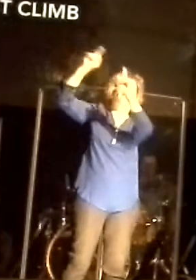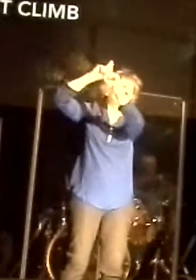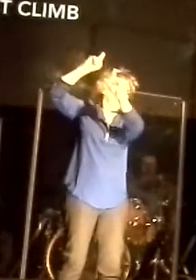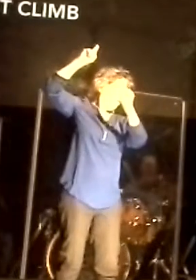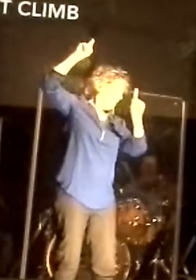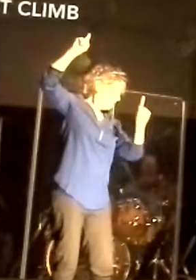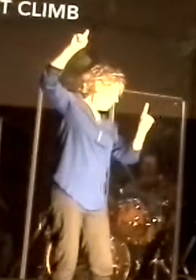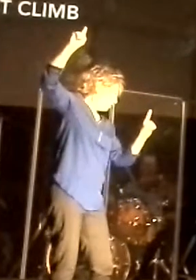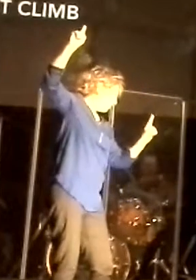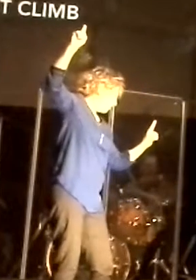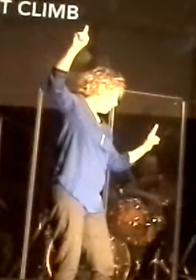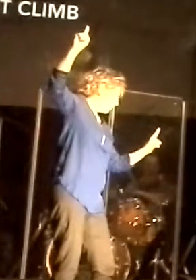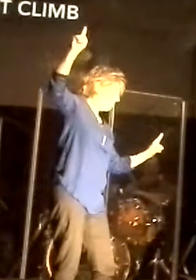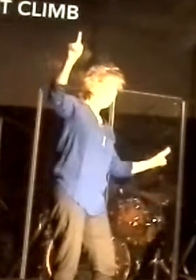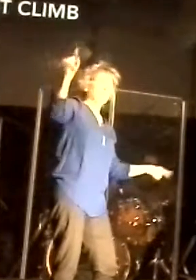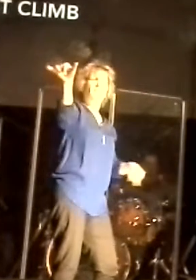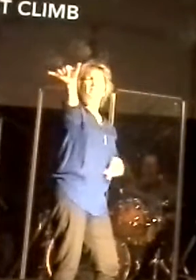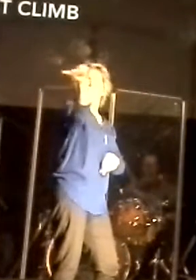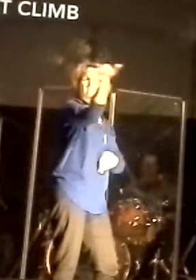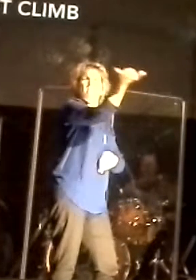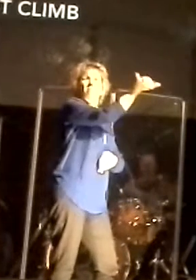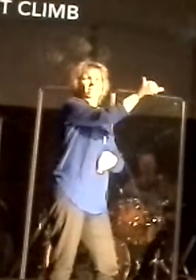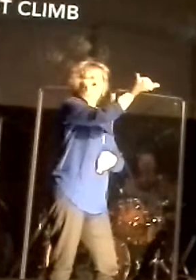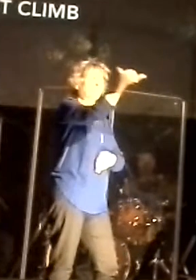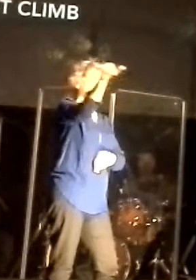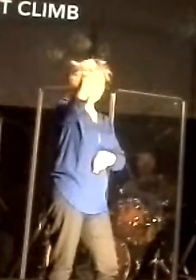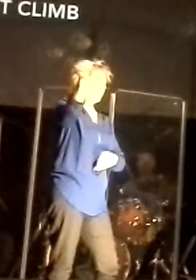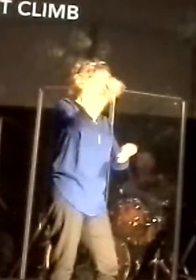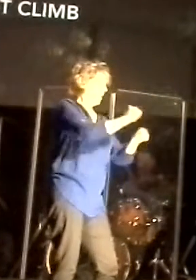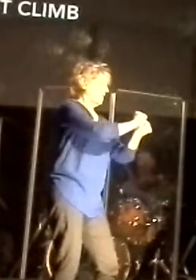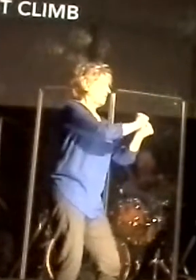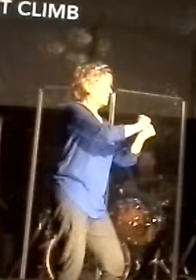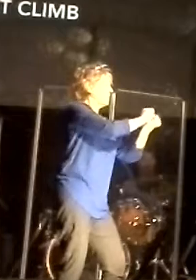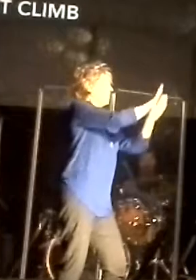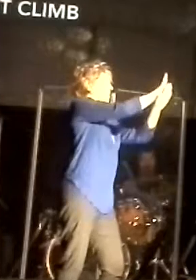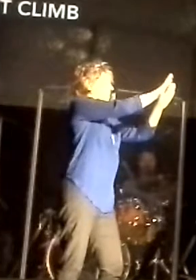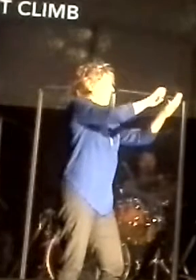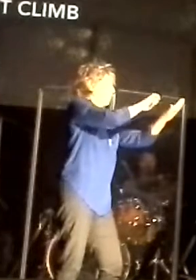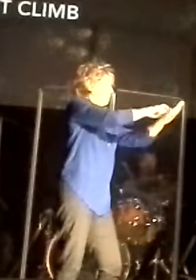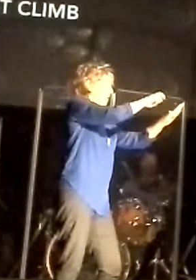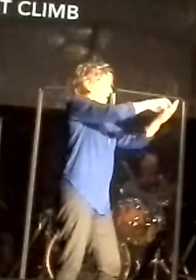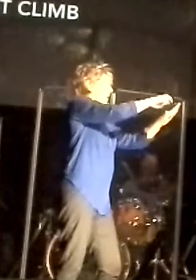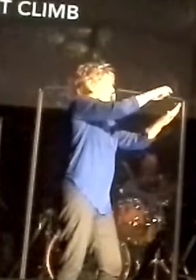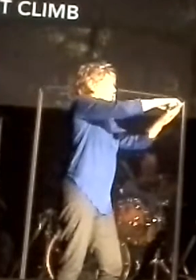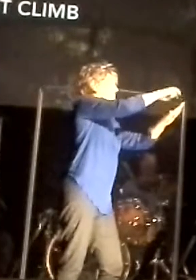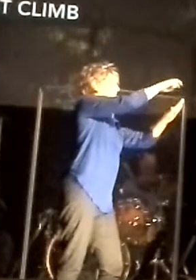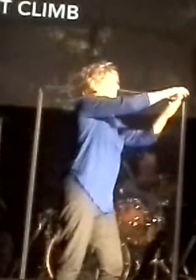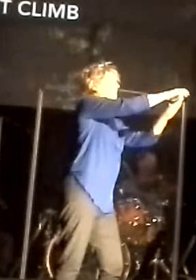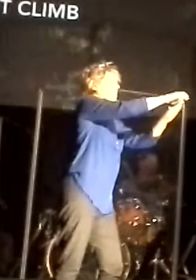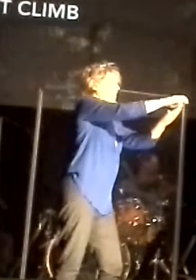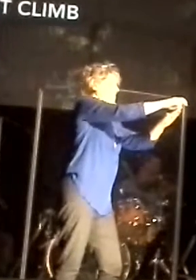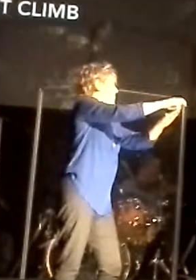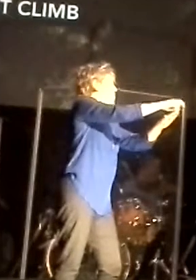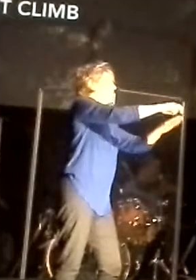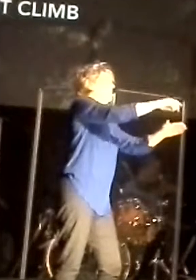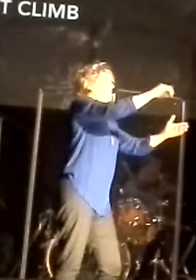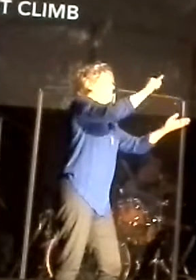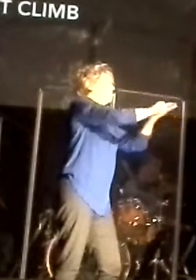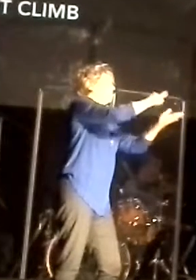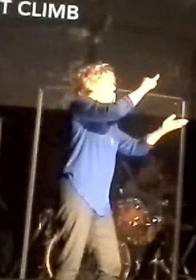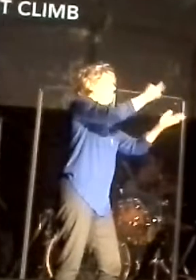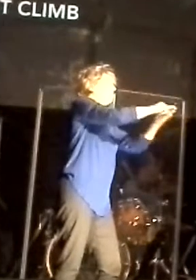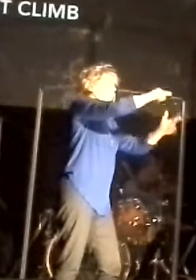chasm that lay between us. How high the mountain